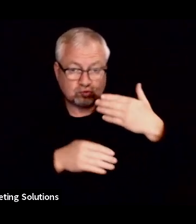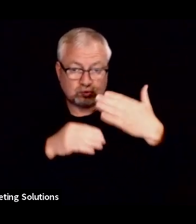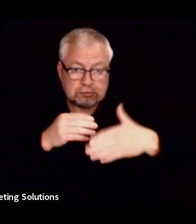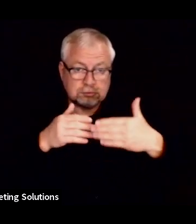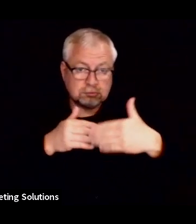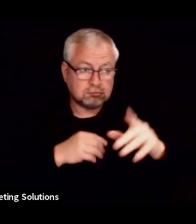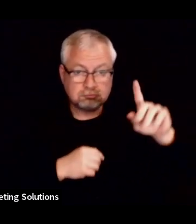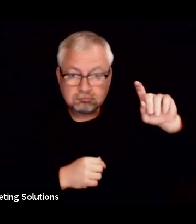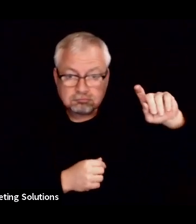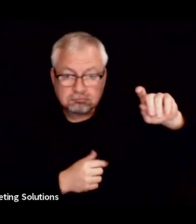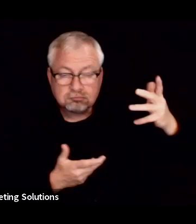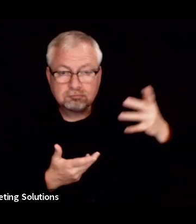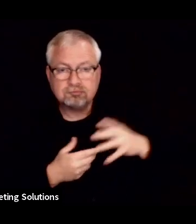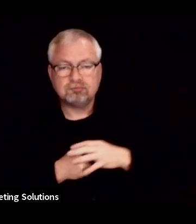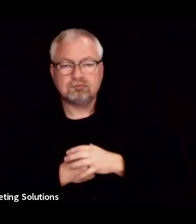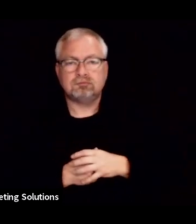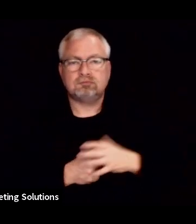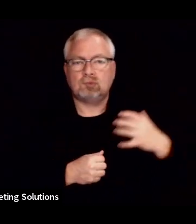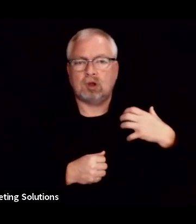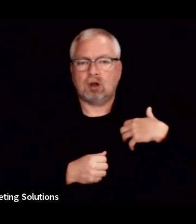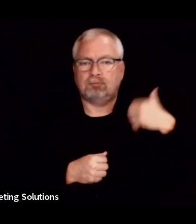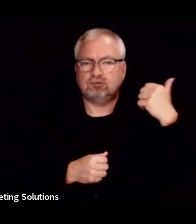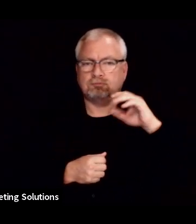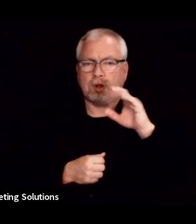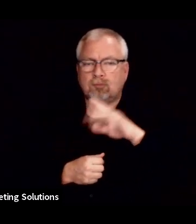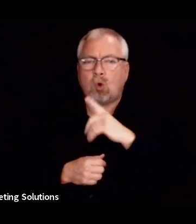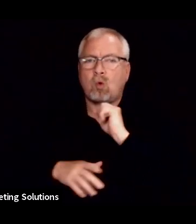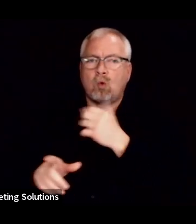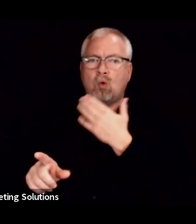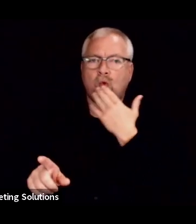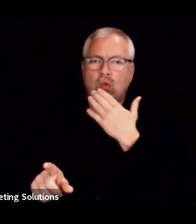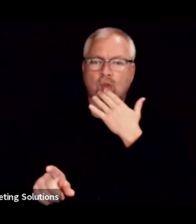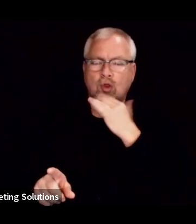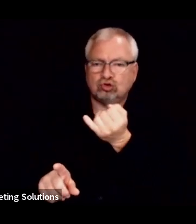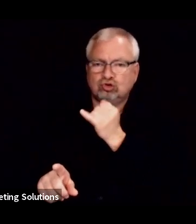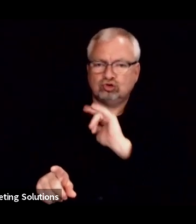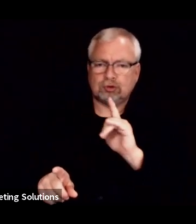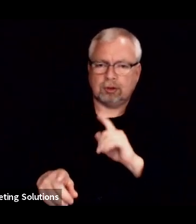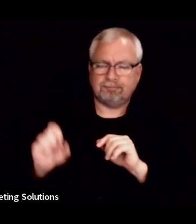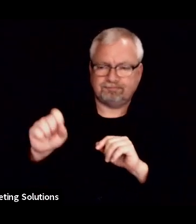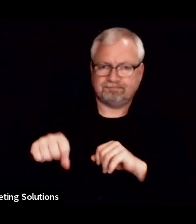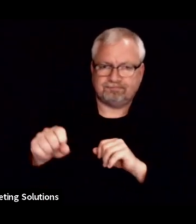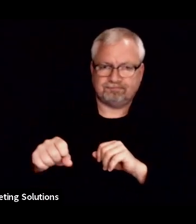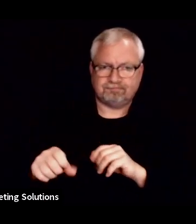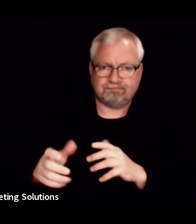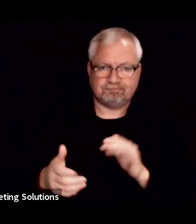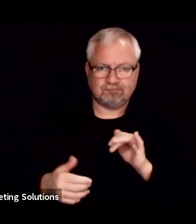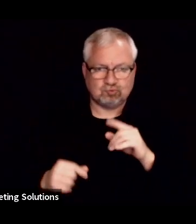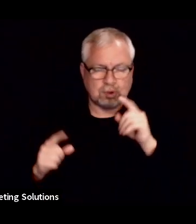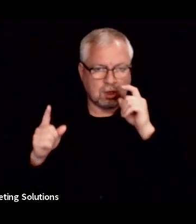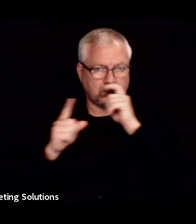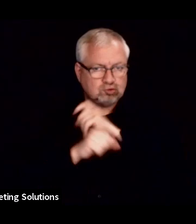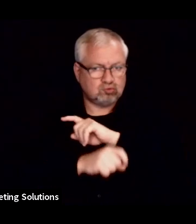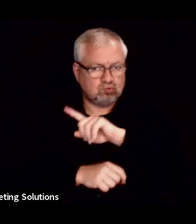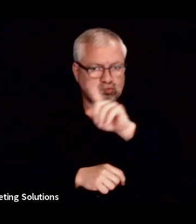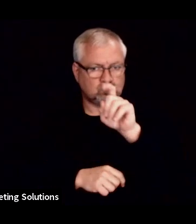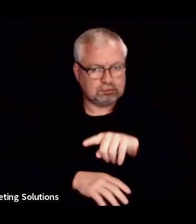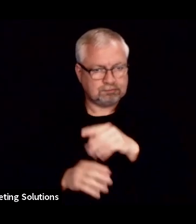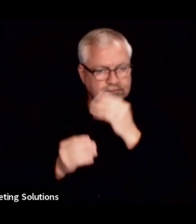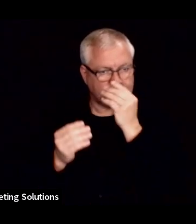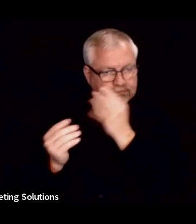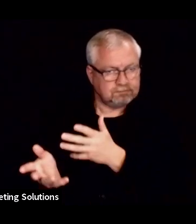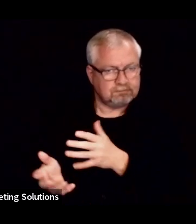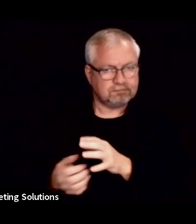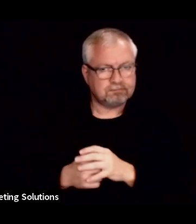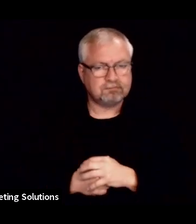Thank you, Jill. It's a complicated question. I will first start by saying we did get another shipment